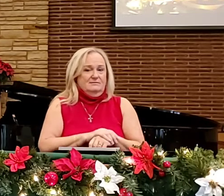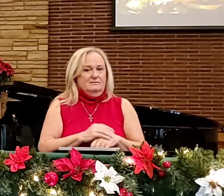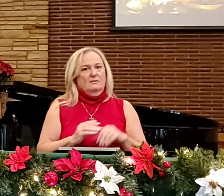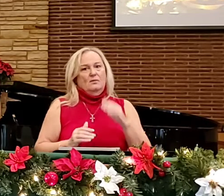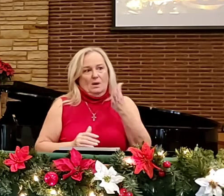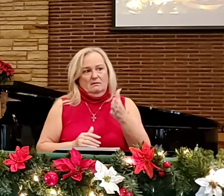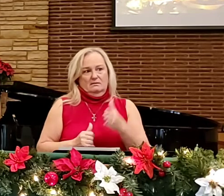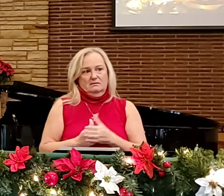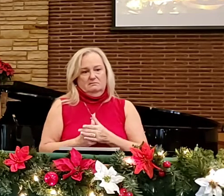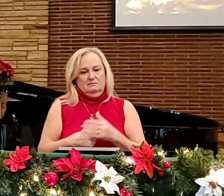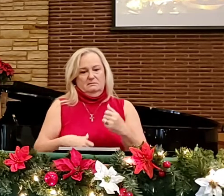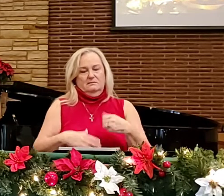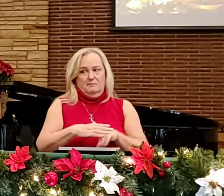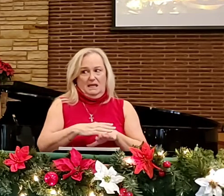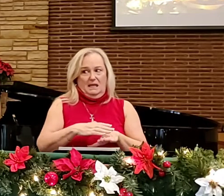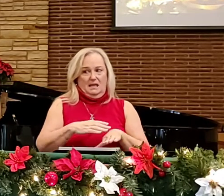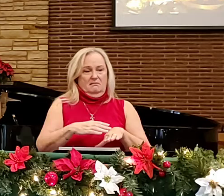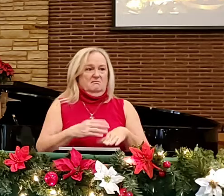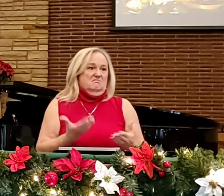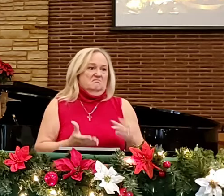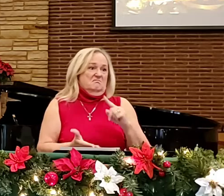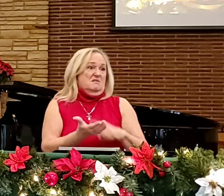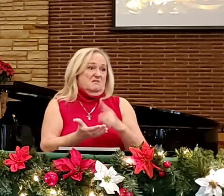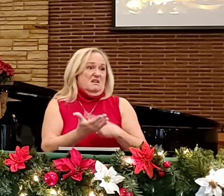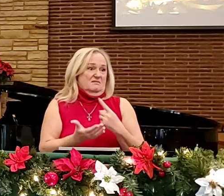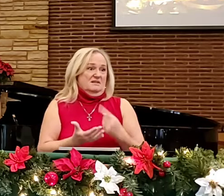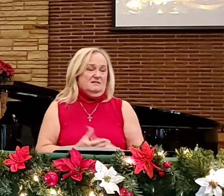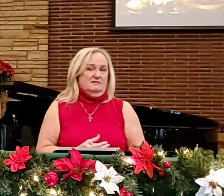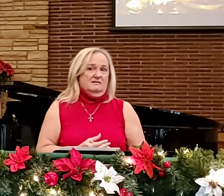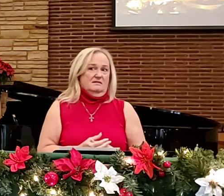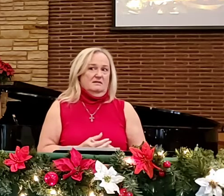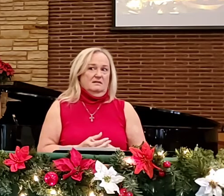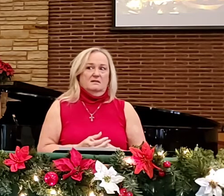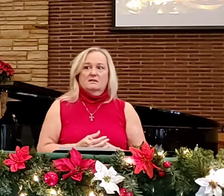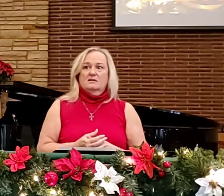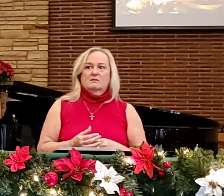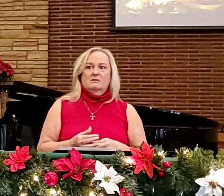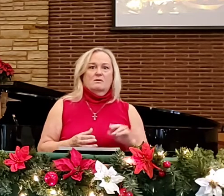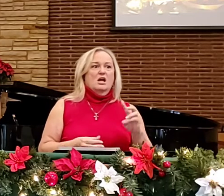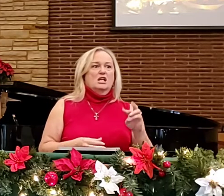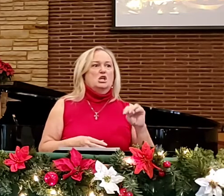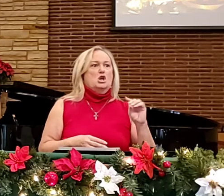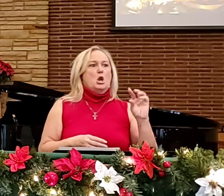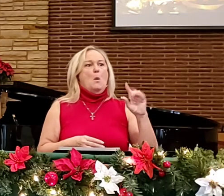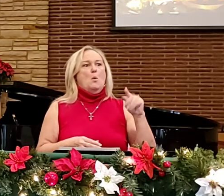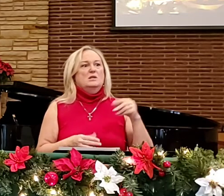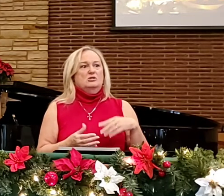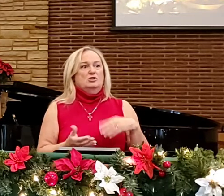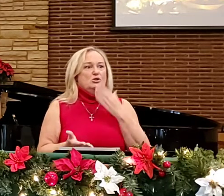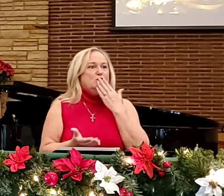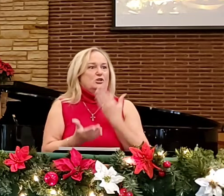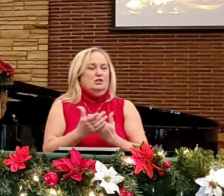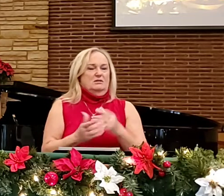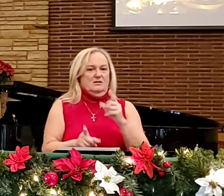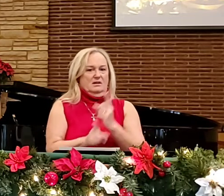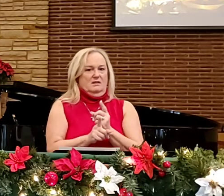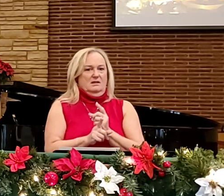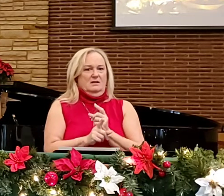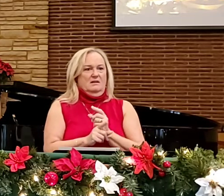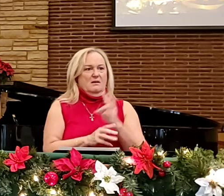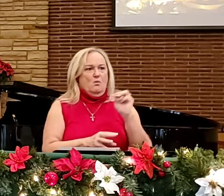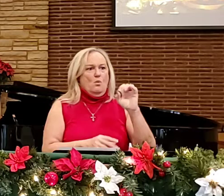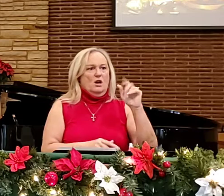Well, bake then eat. Sometimes. Raw dough is really kind of a cool thing, isn't it? I know they have that warning